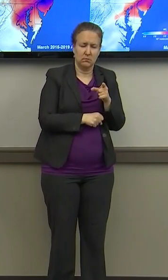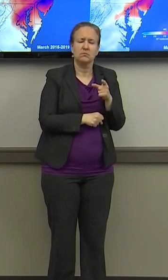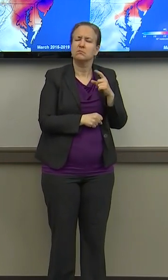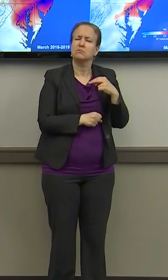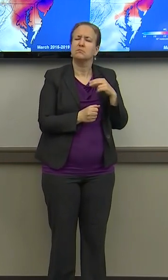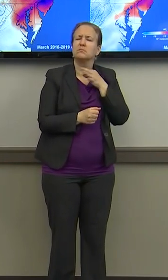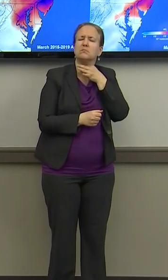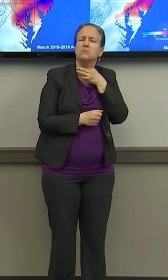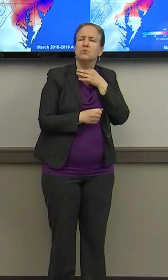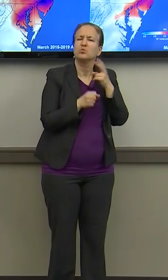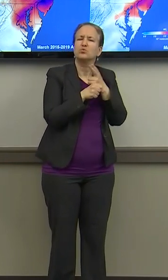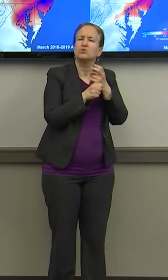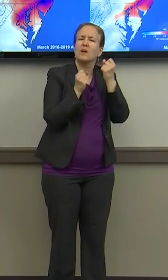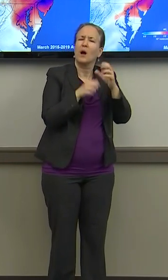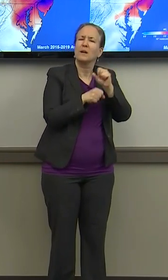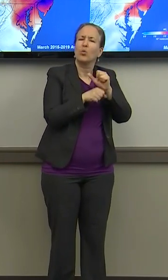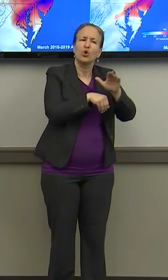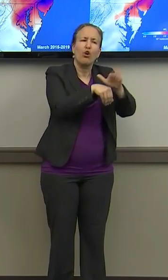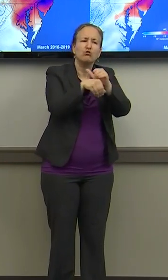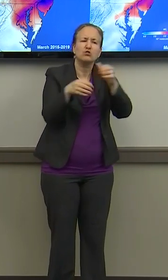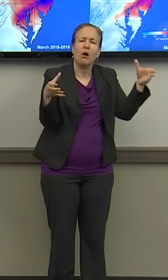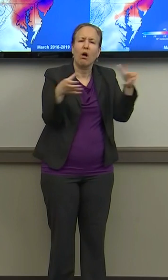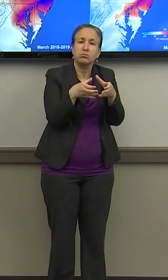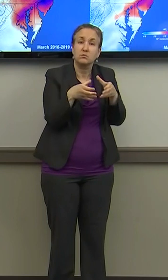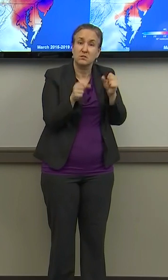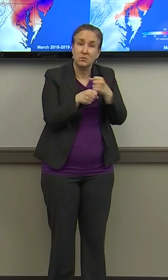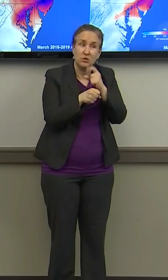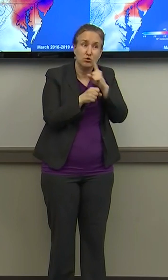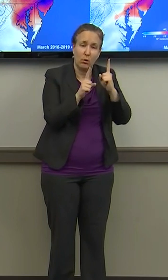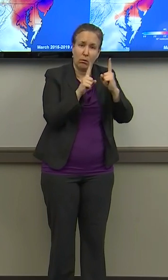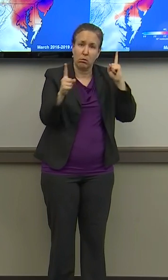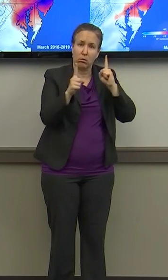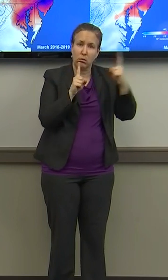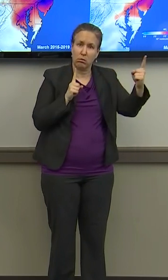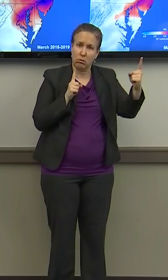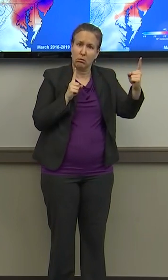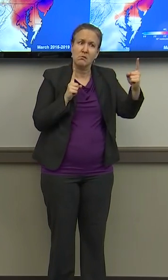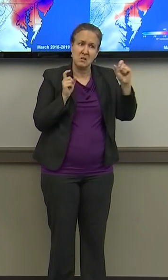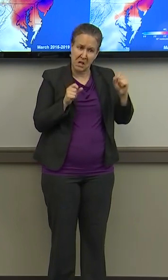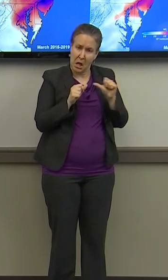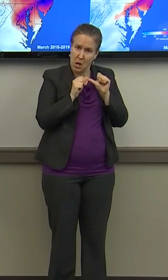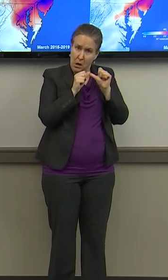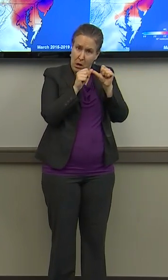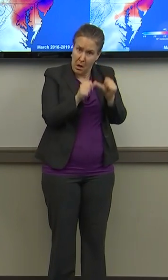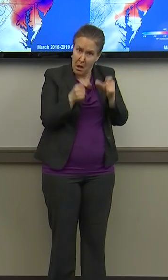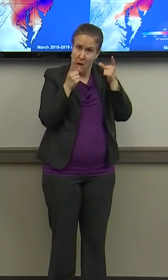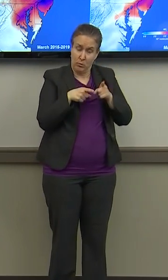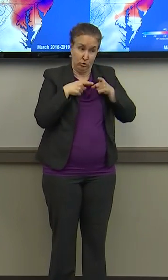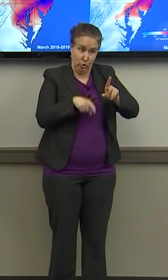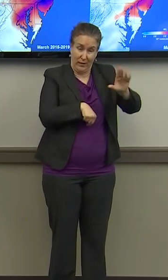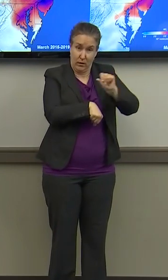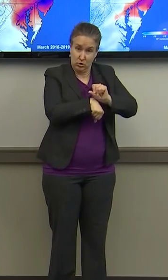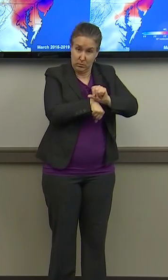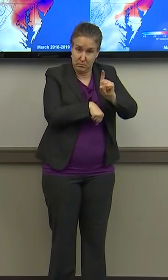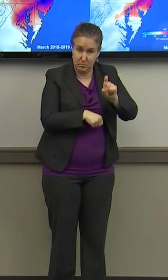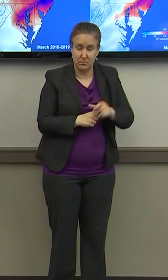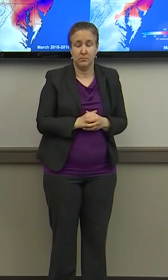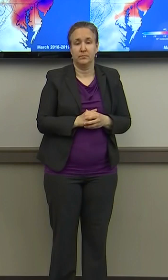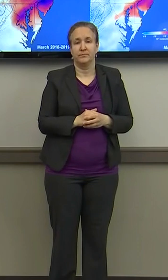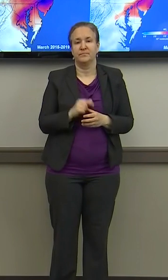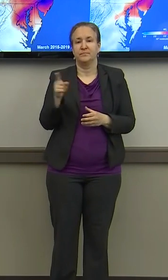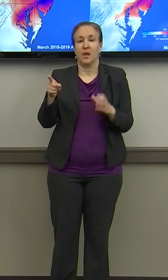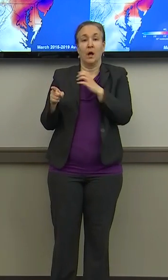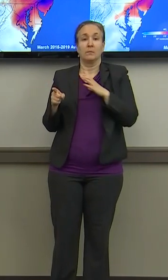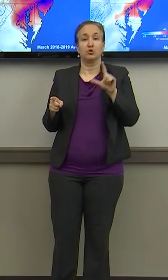many workers are being called up, and can you ensure that social distancing measures can be maintained while workers perform those duties?